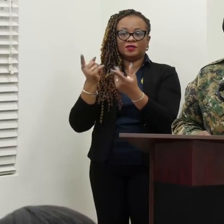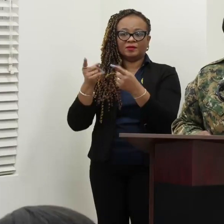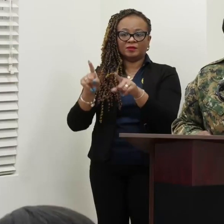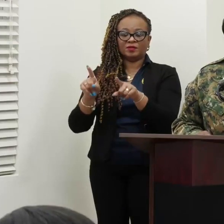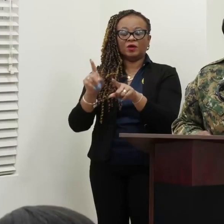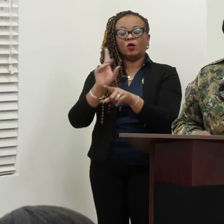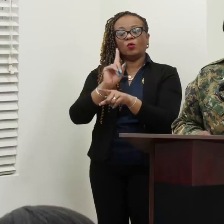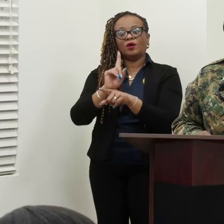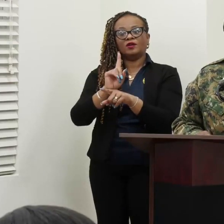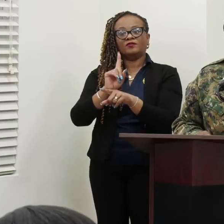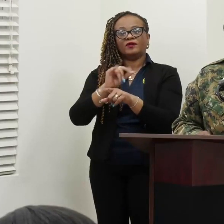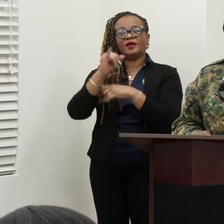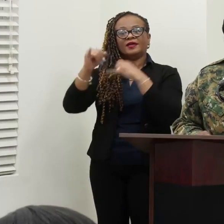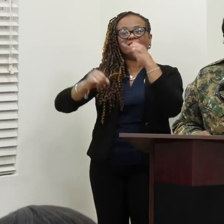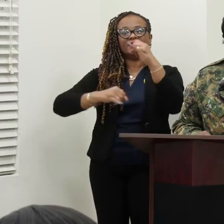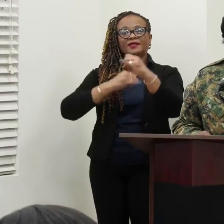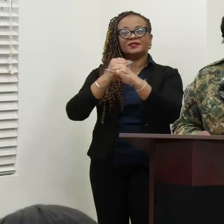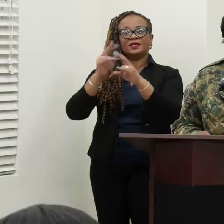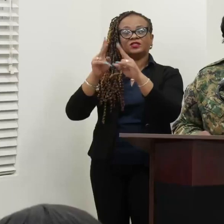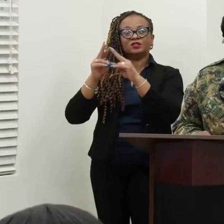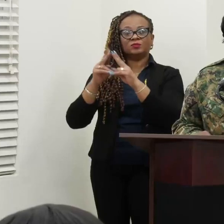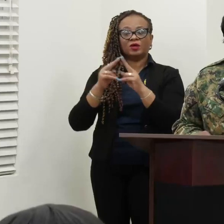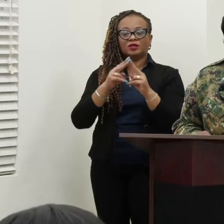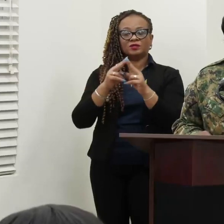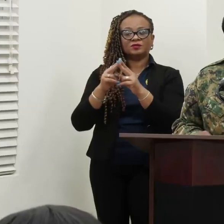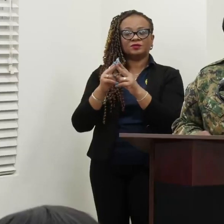One of our international partners